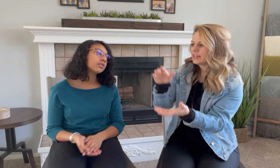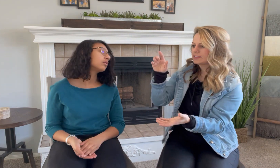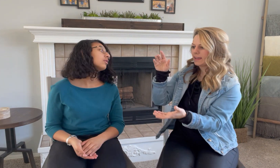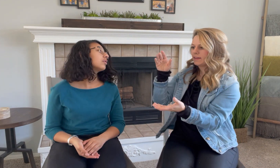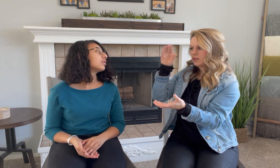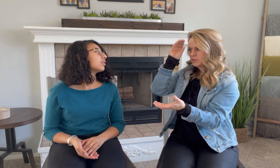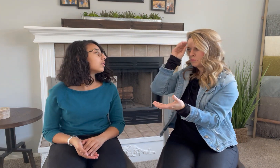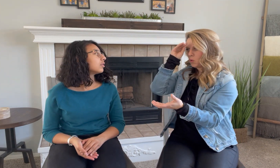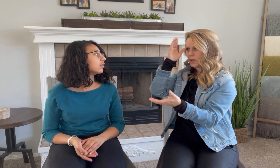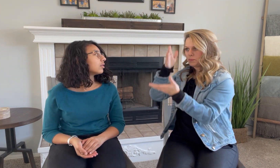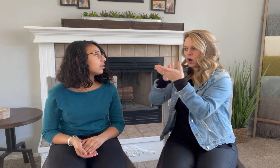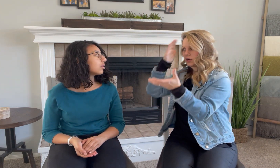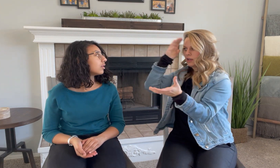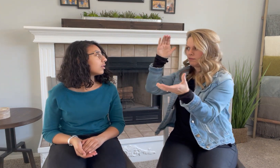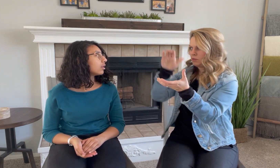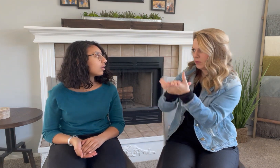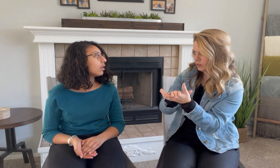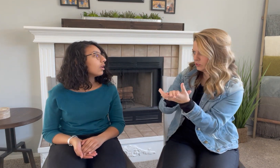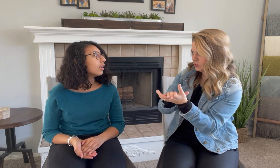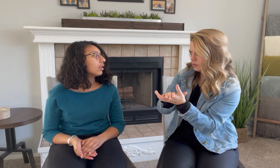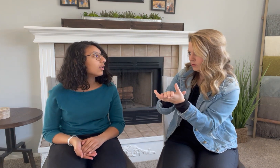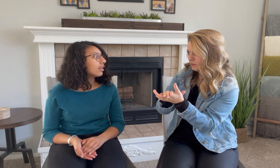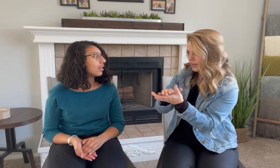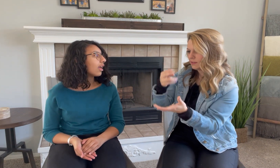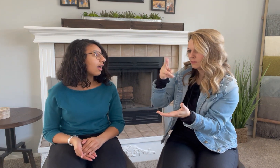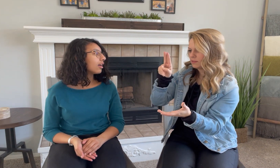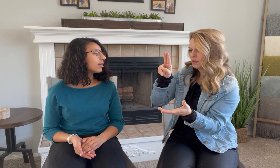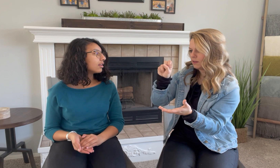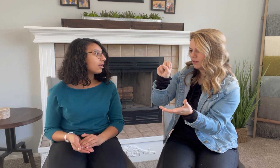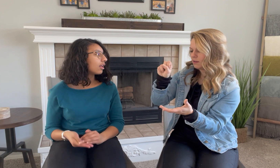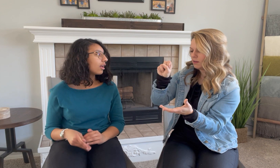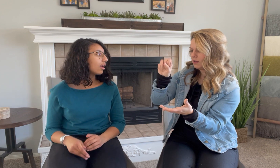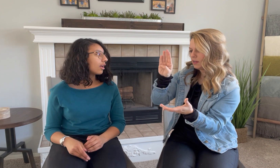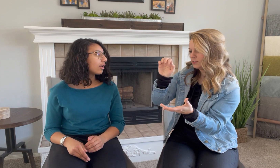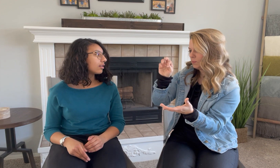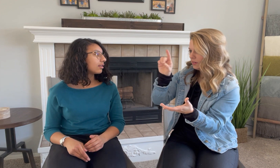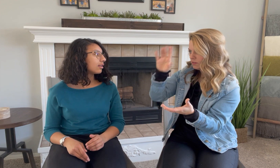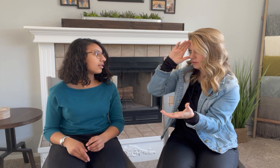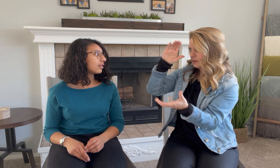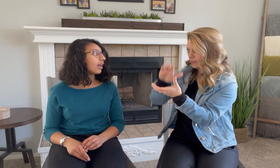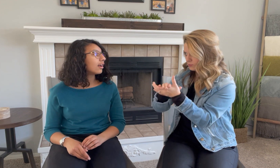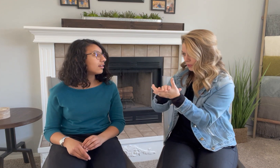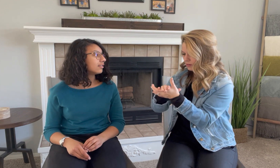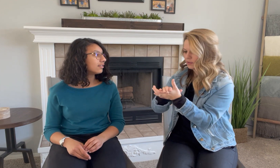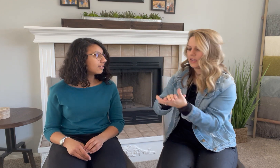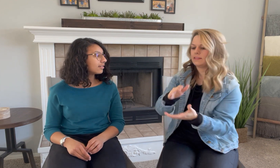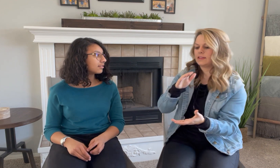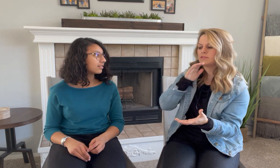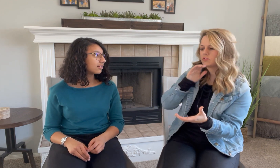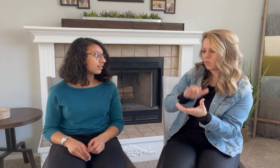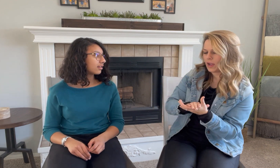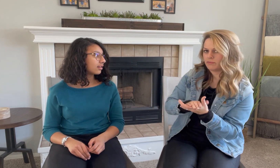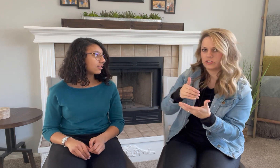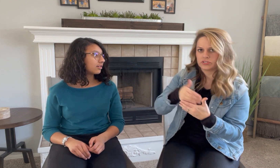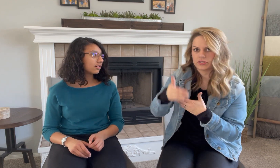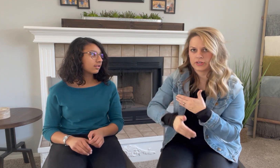like the boy part of the marriage, right? The husband, and then the wife, which is the